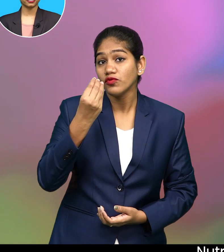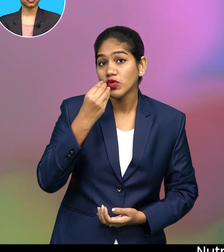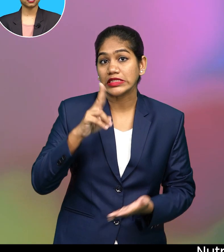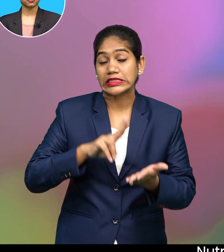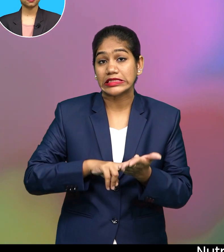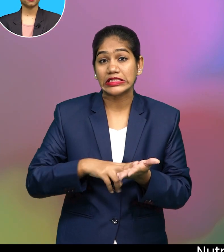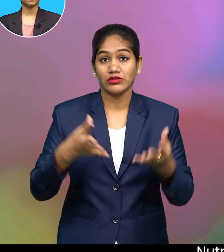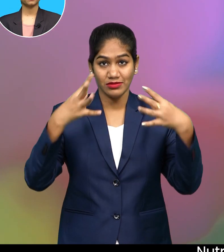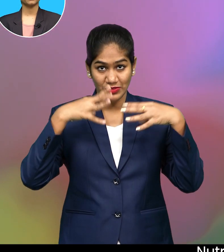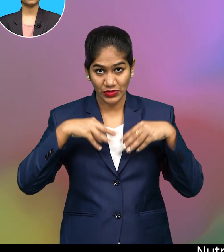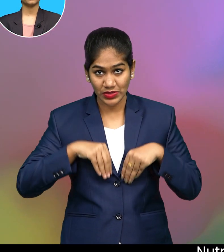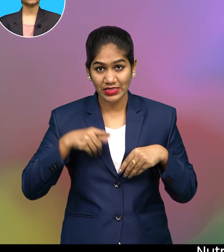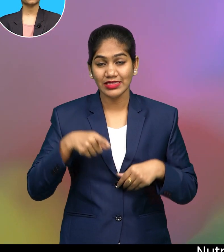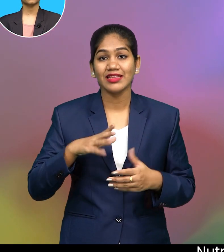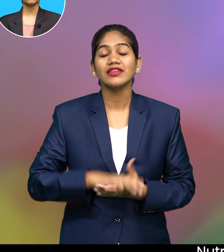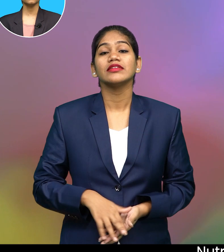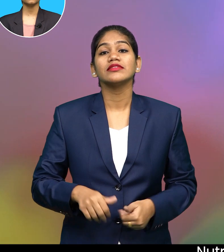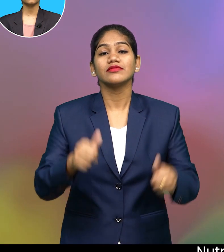Nutrition status.